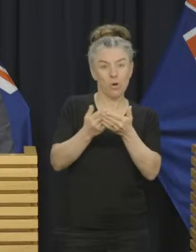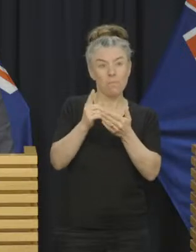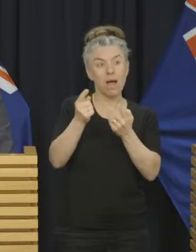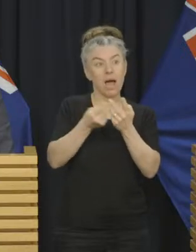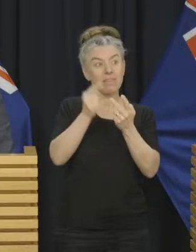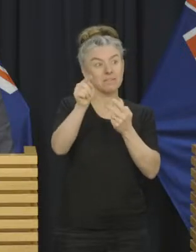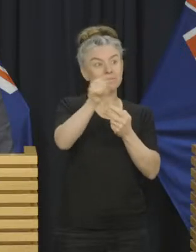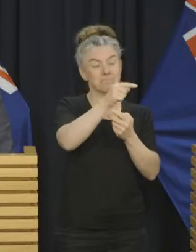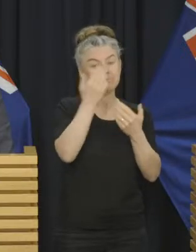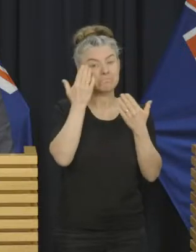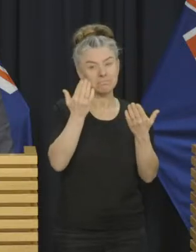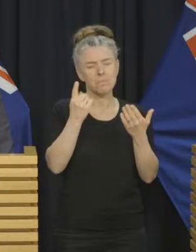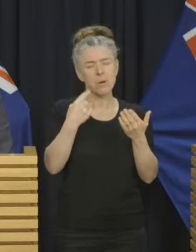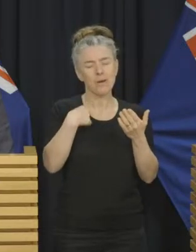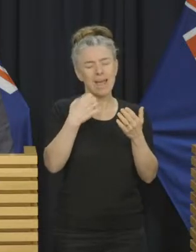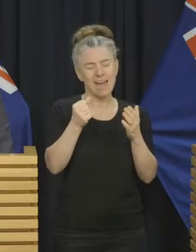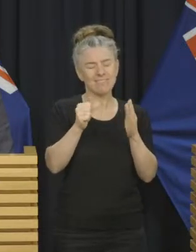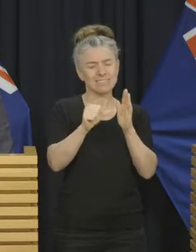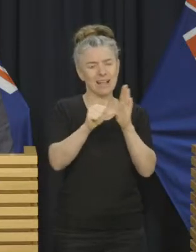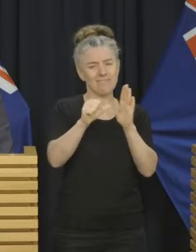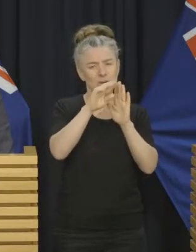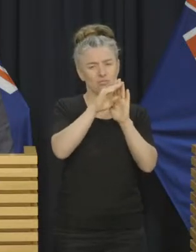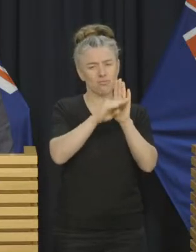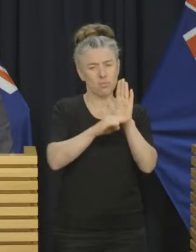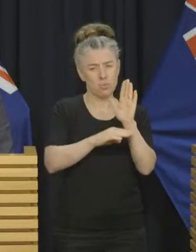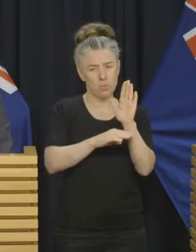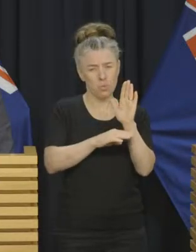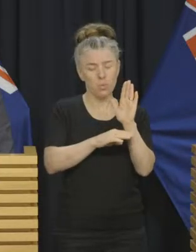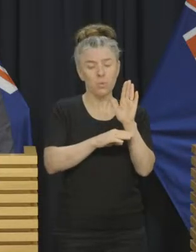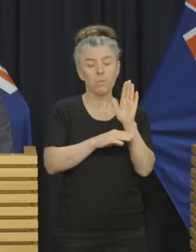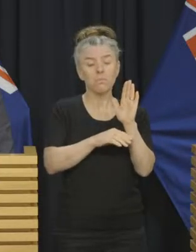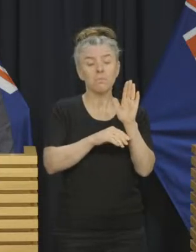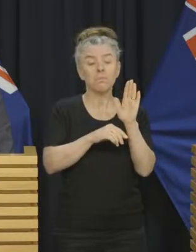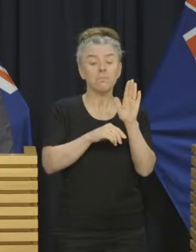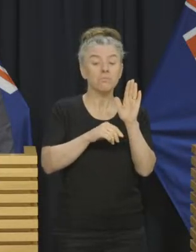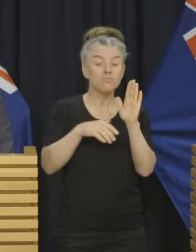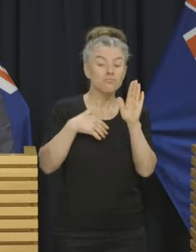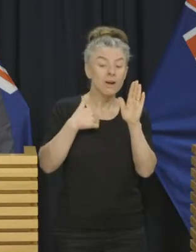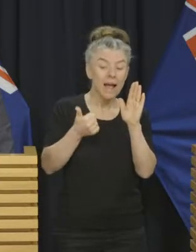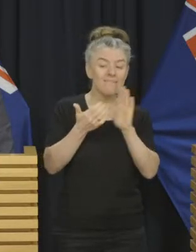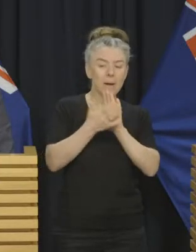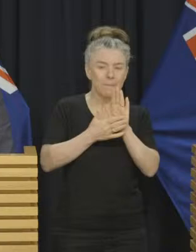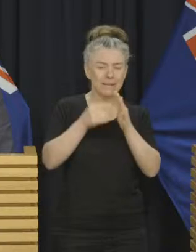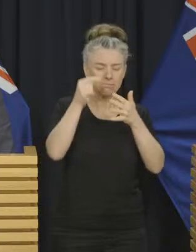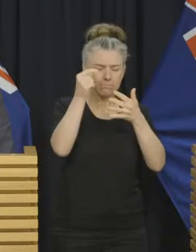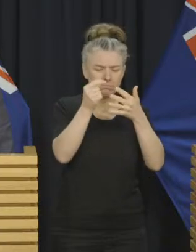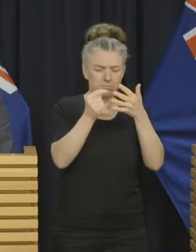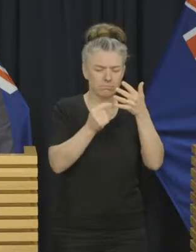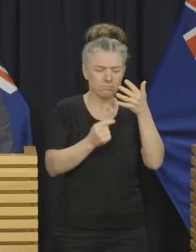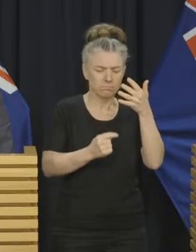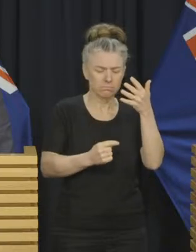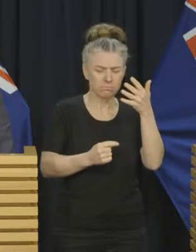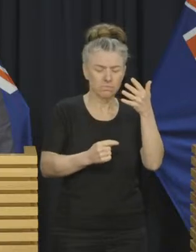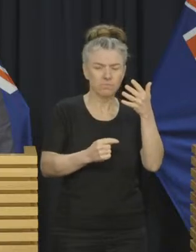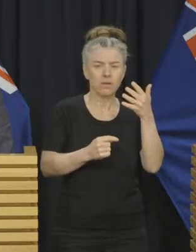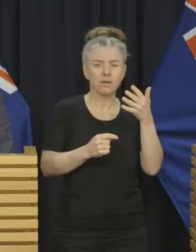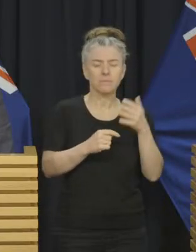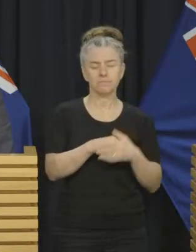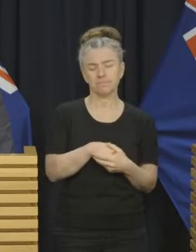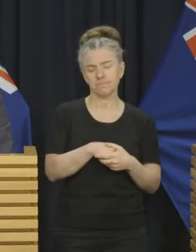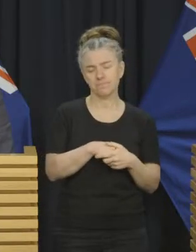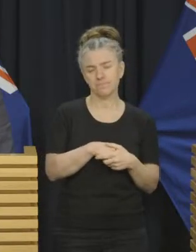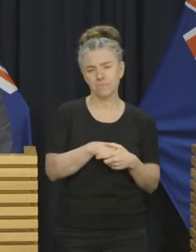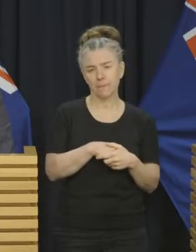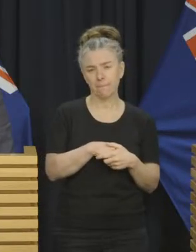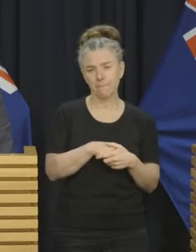there's very strict criteria applied before someone is determined as recovered. Once they have been identified as a case, and they are the